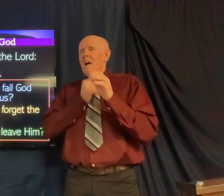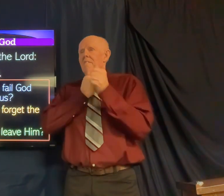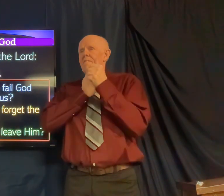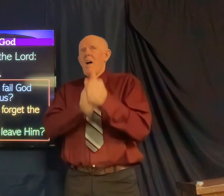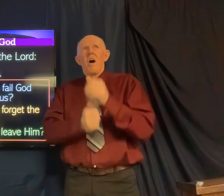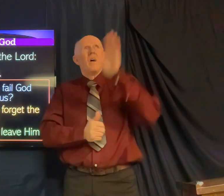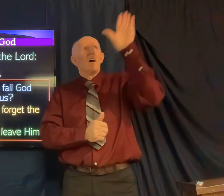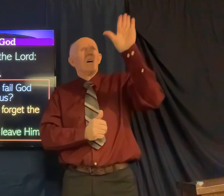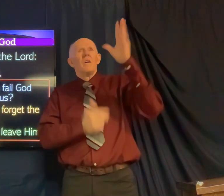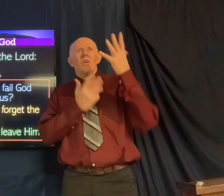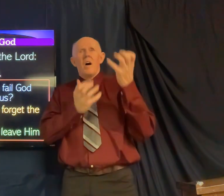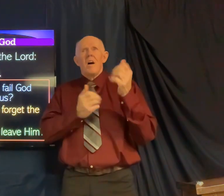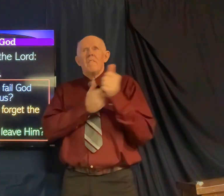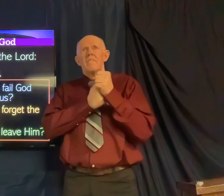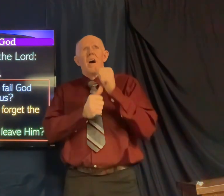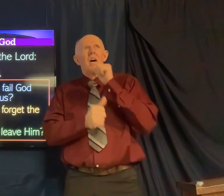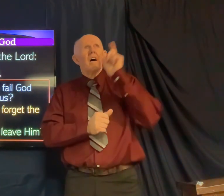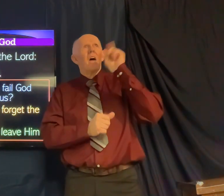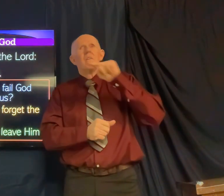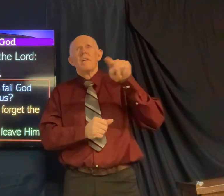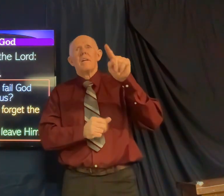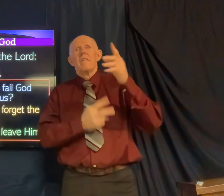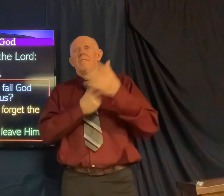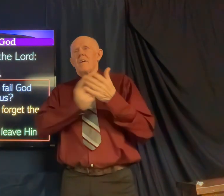They fail God. They fail to follow what he wants them to do.